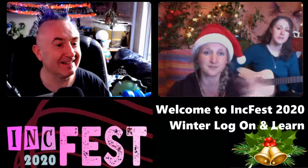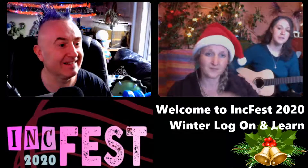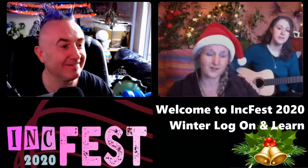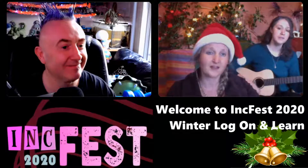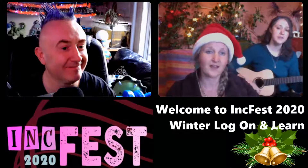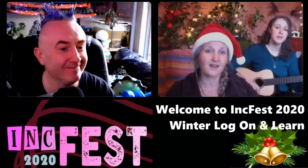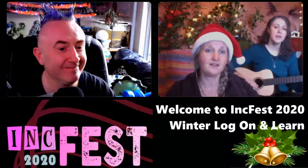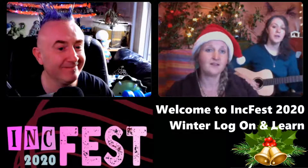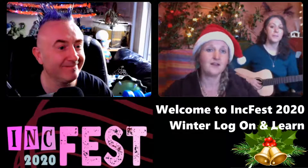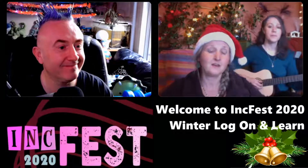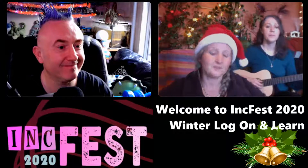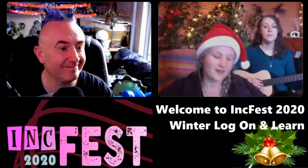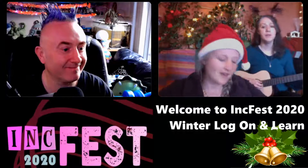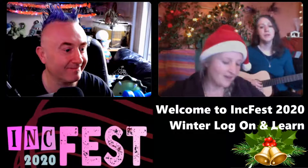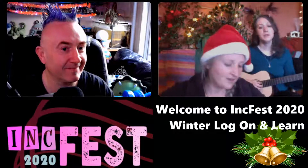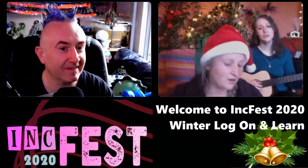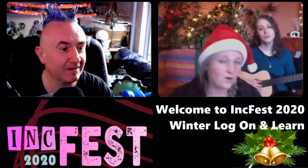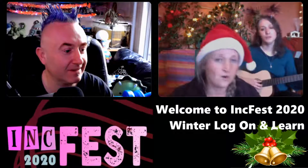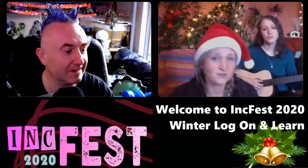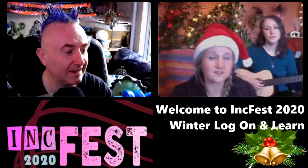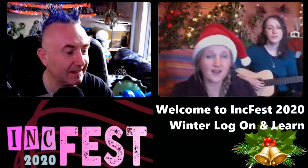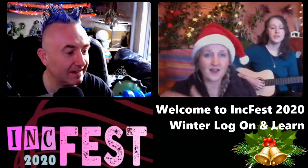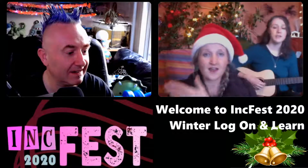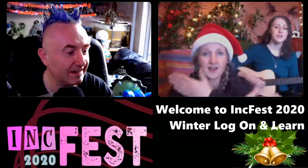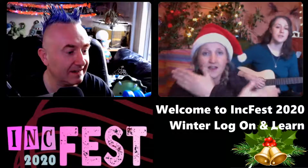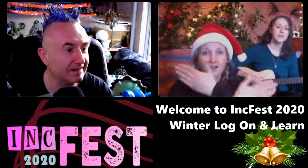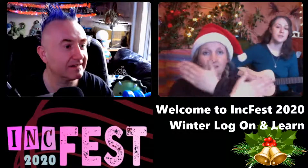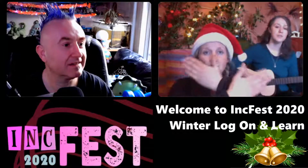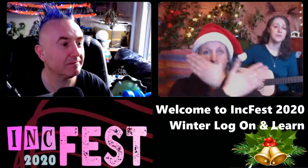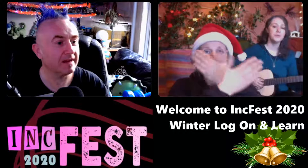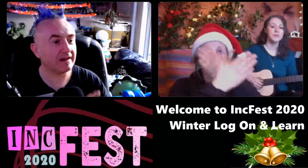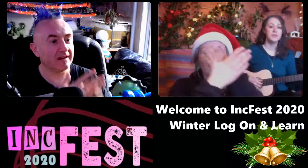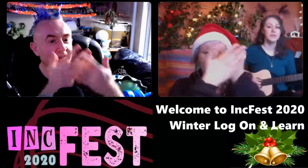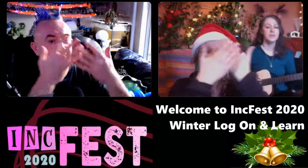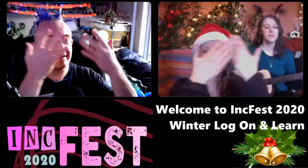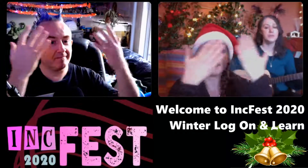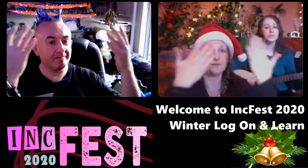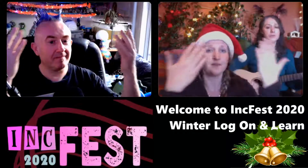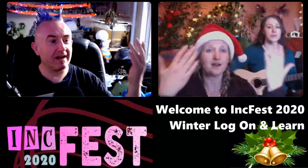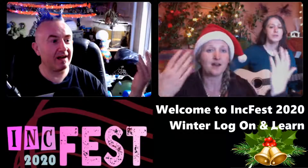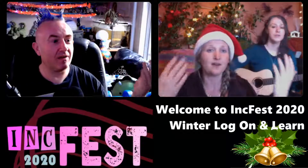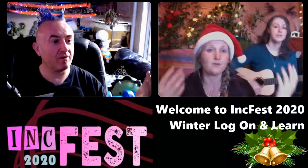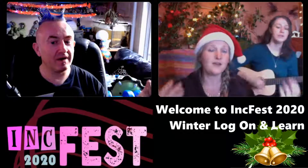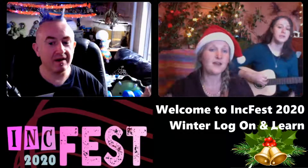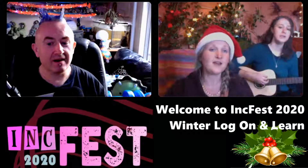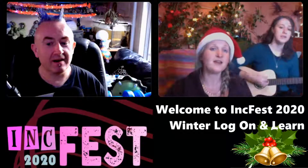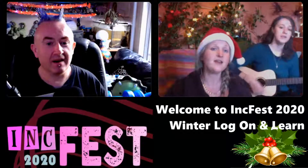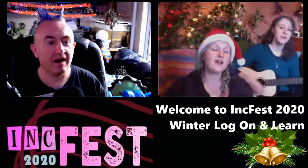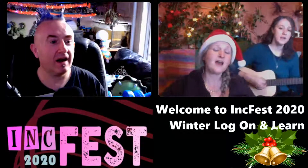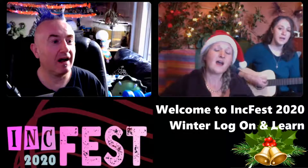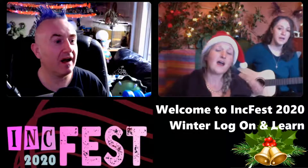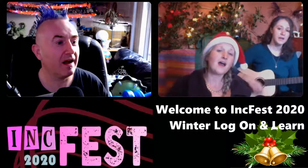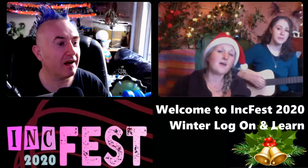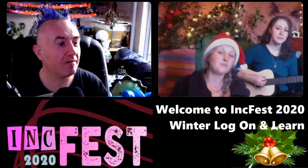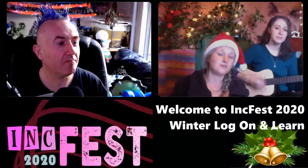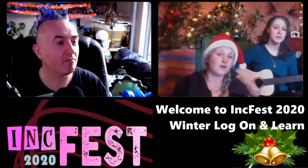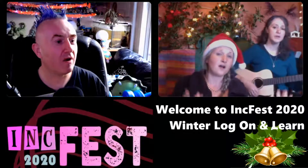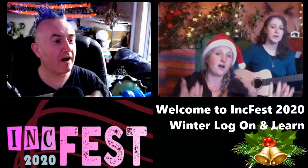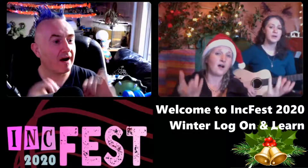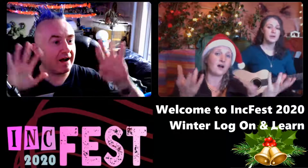white. Again. May your days be merry and